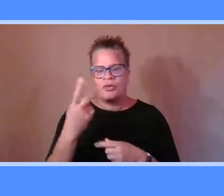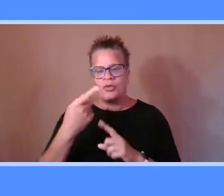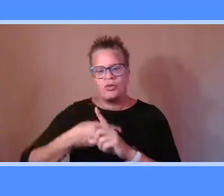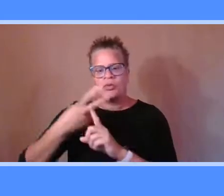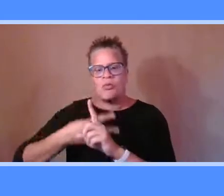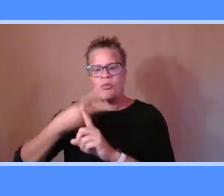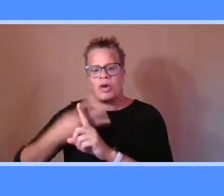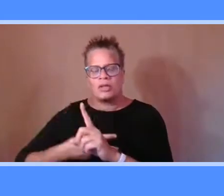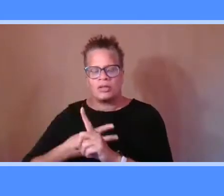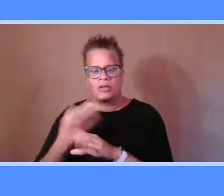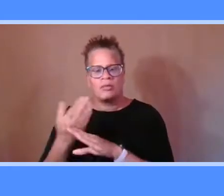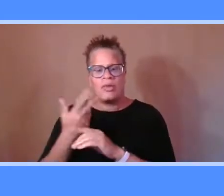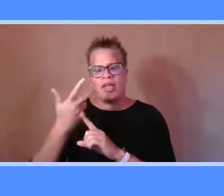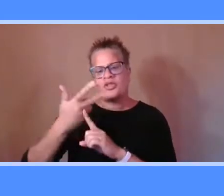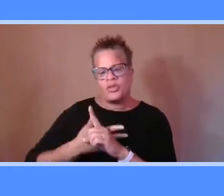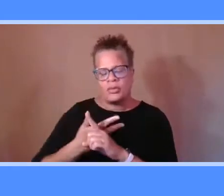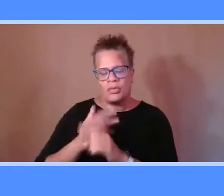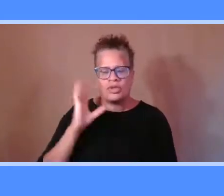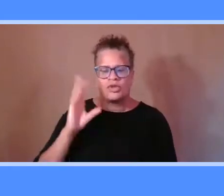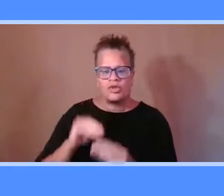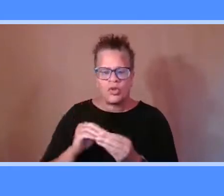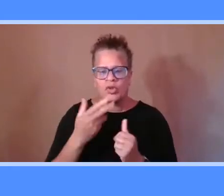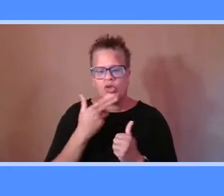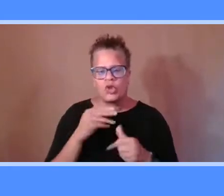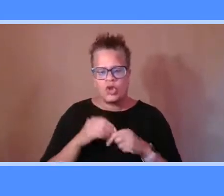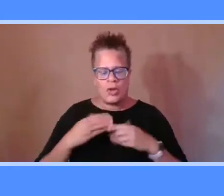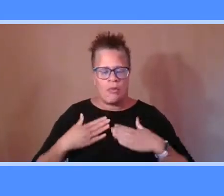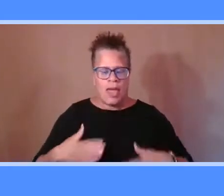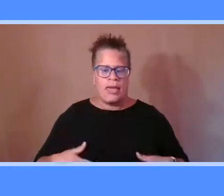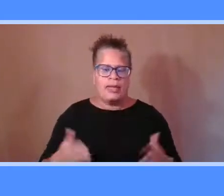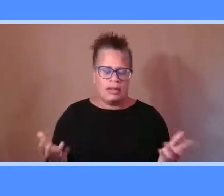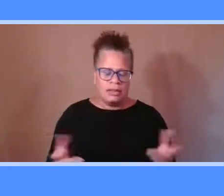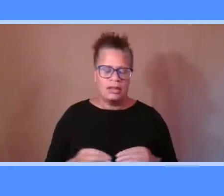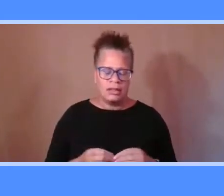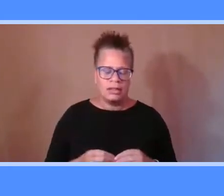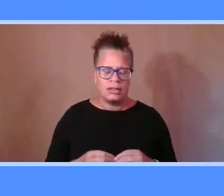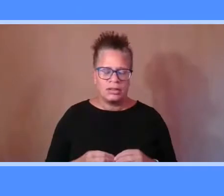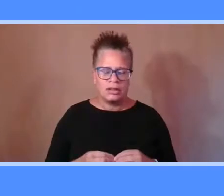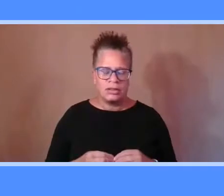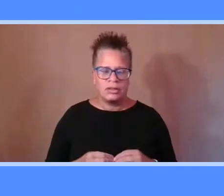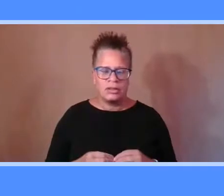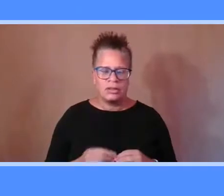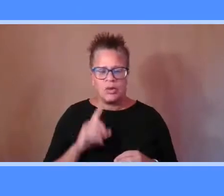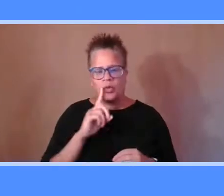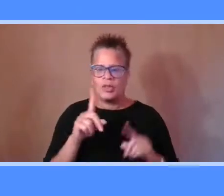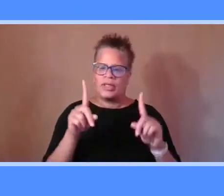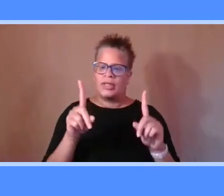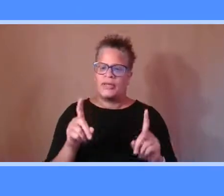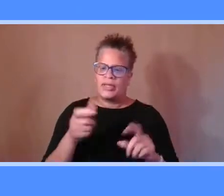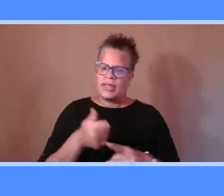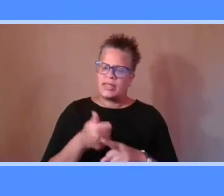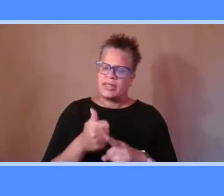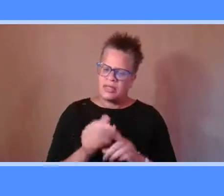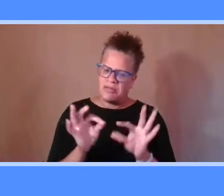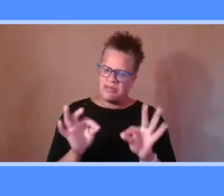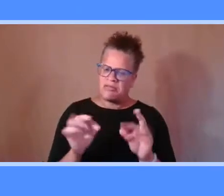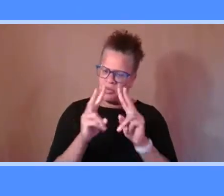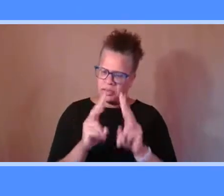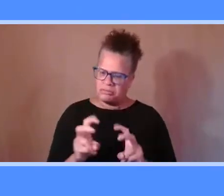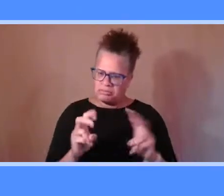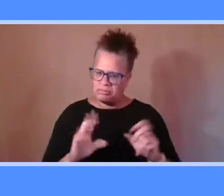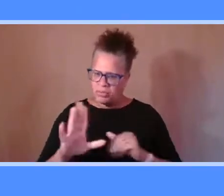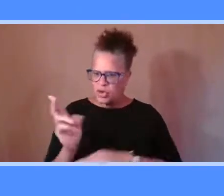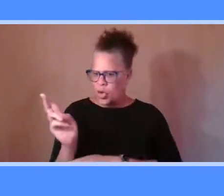months, maybe the past 3 months. And it's really a nice test because we can kind of see